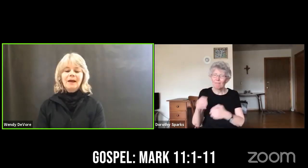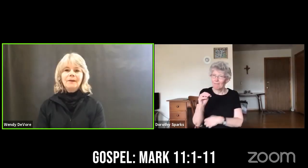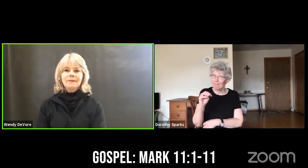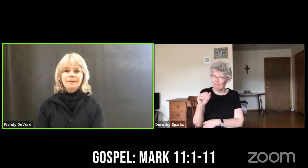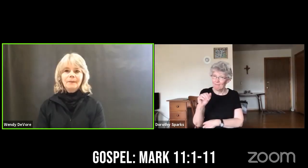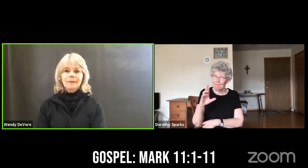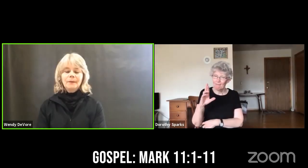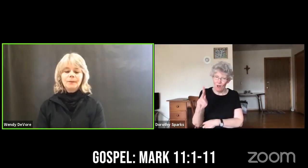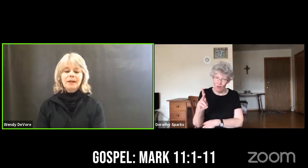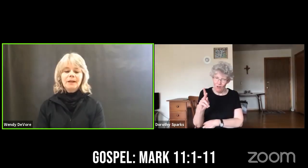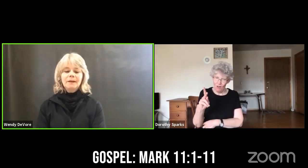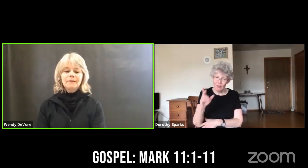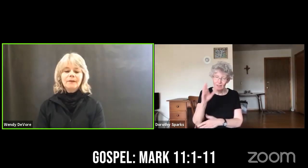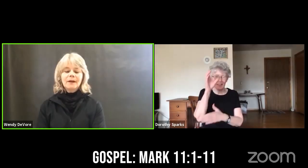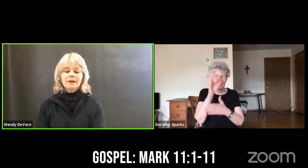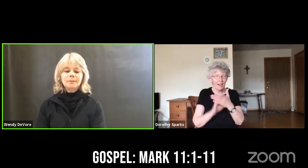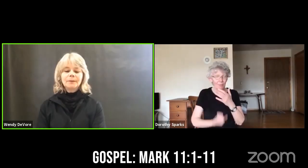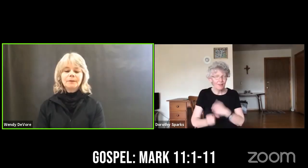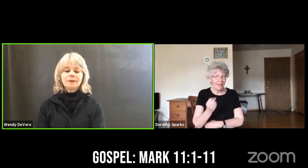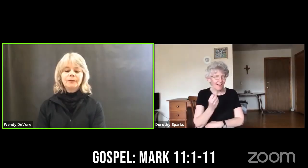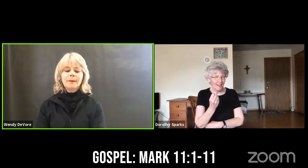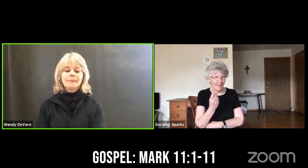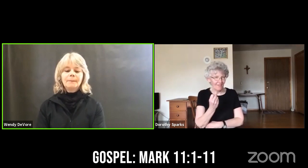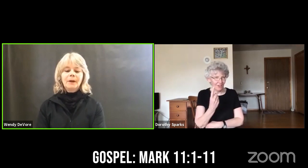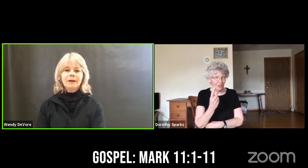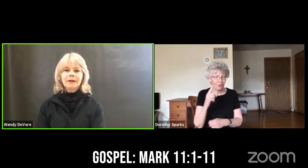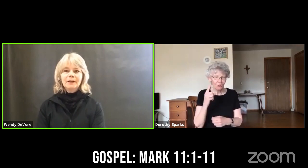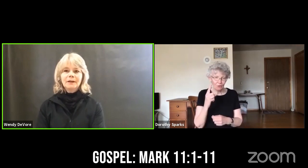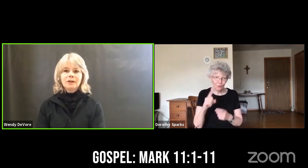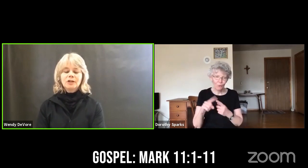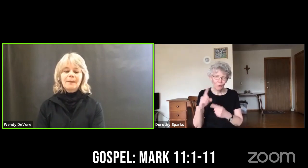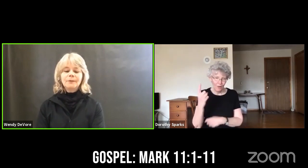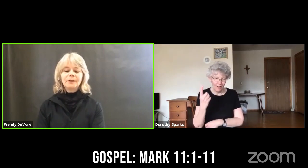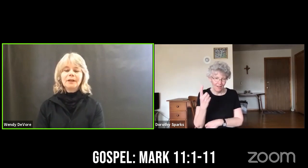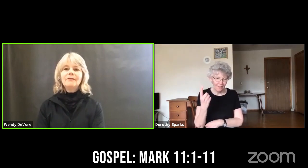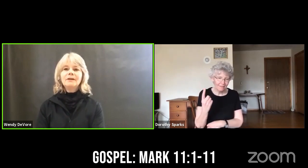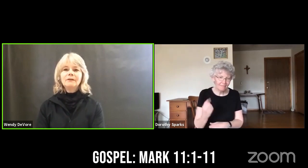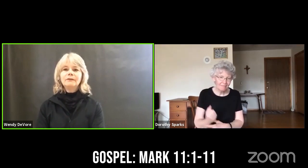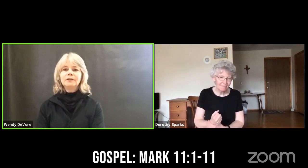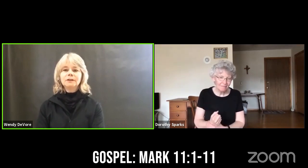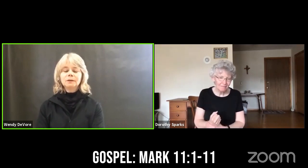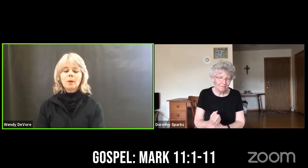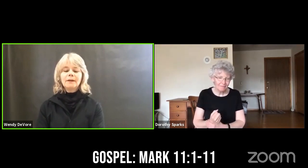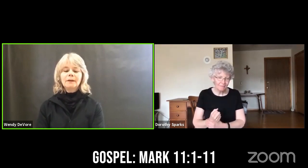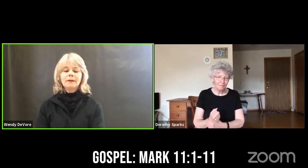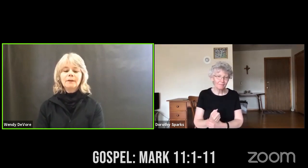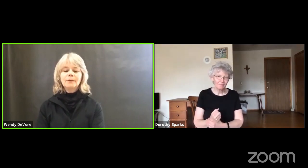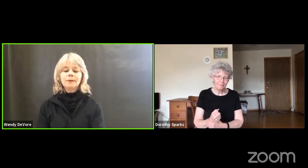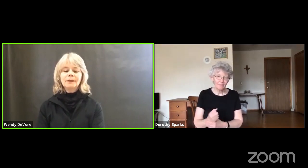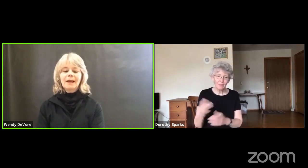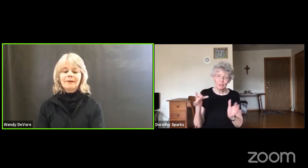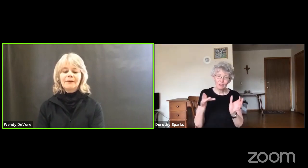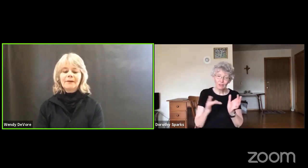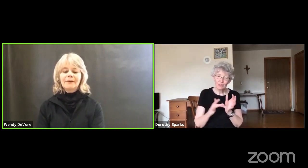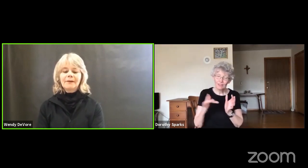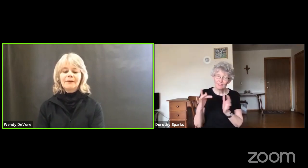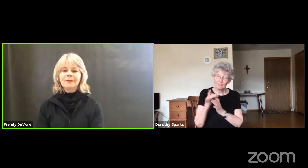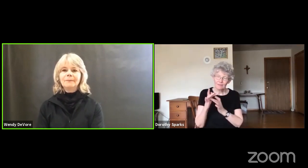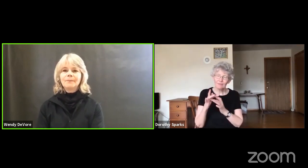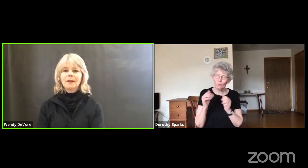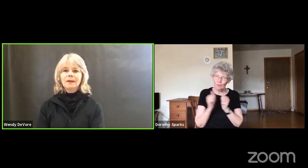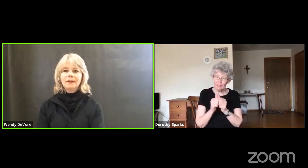And now, the reading of the Gospel from Mark chapter 11, verses 1 through 11.